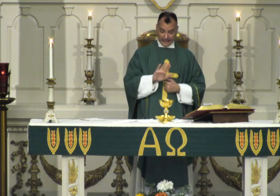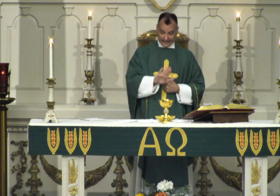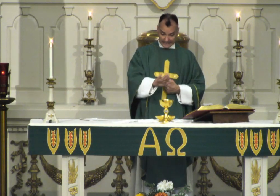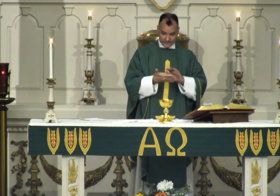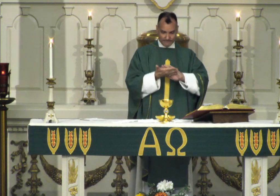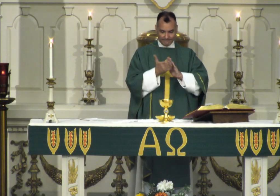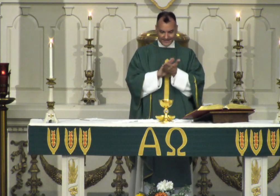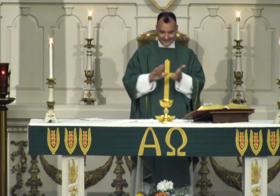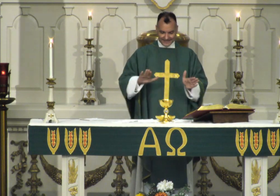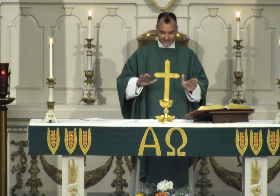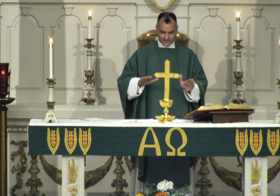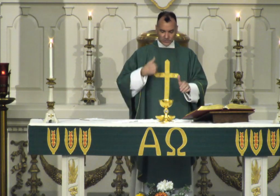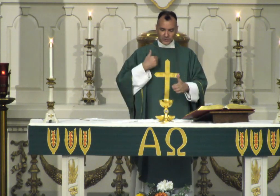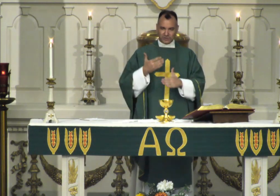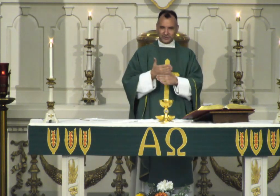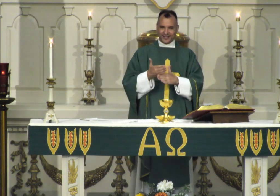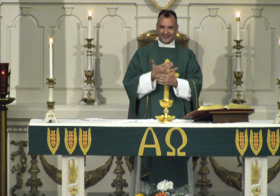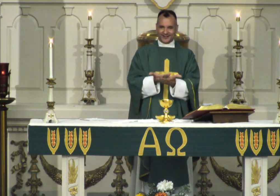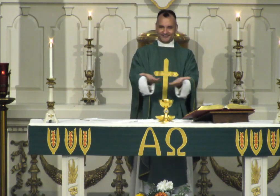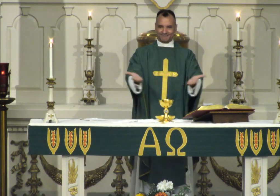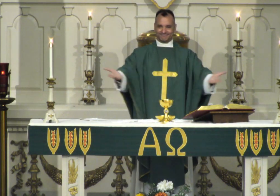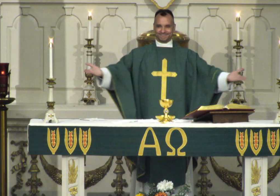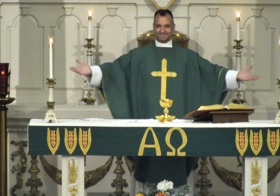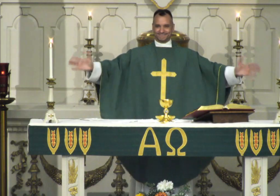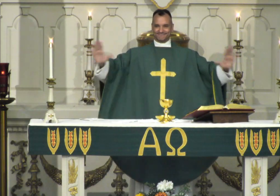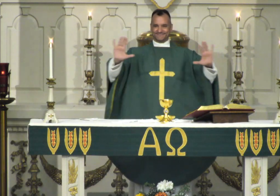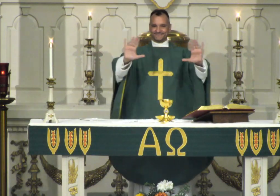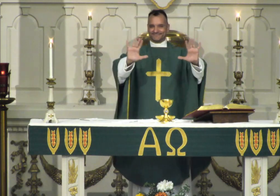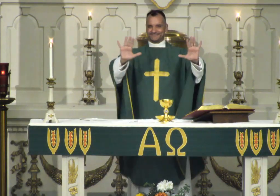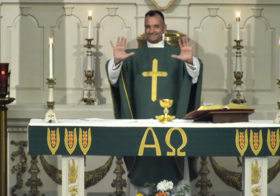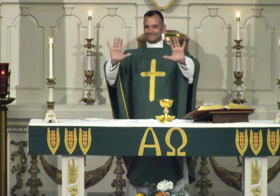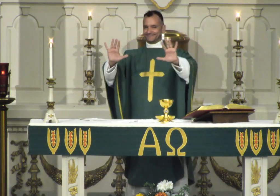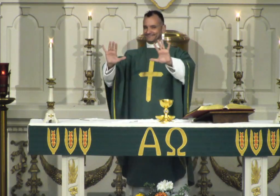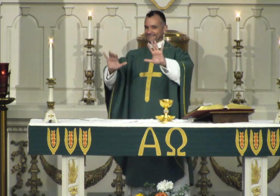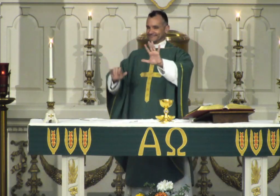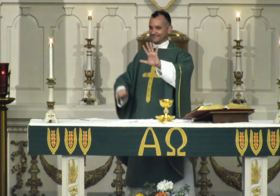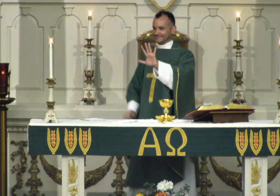Let us offer each other the sign of peace.